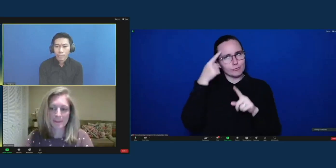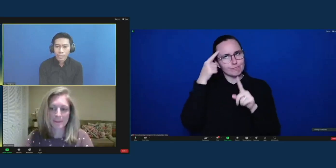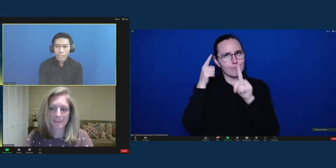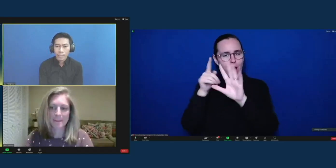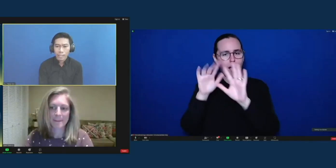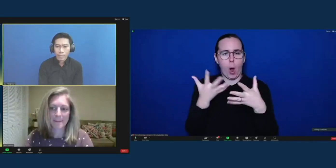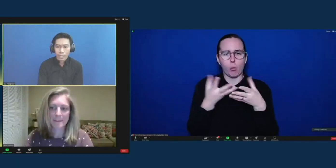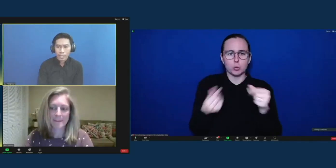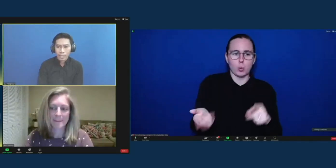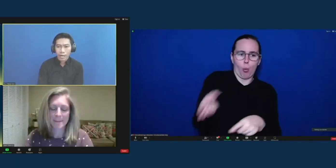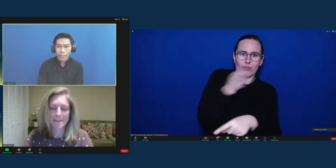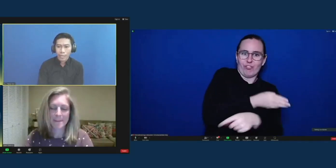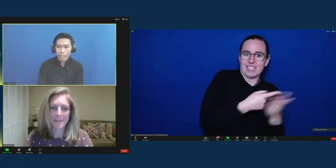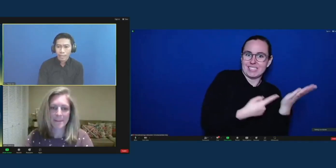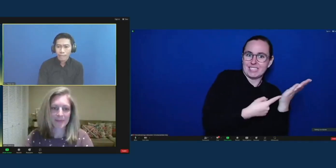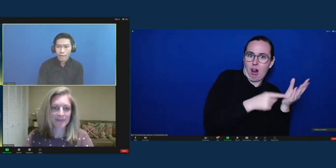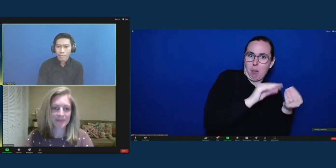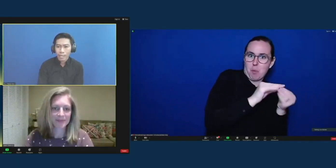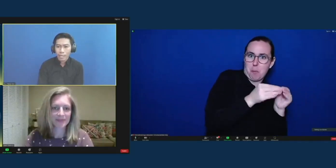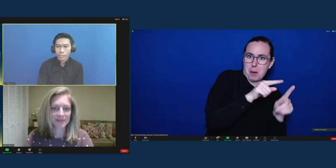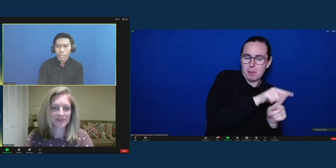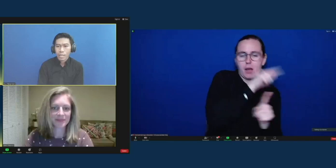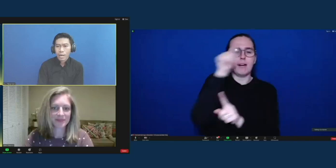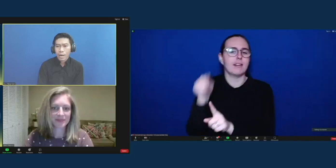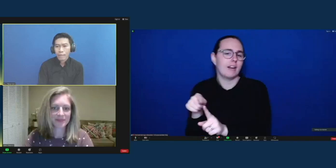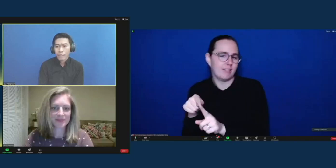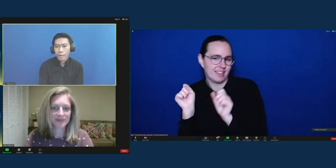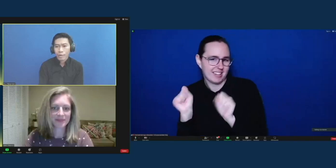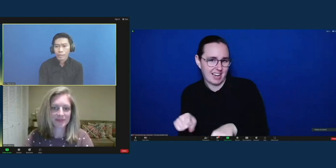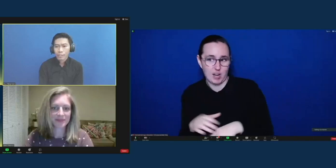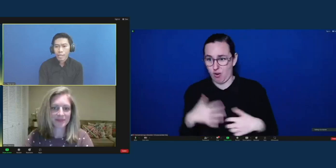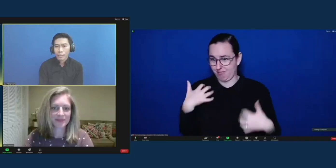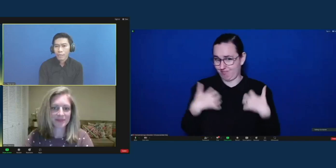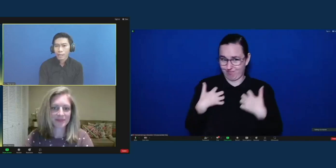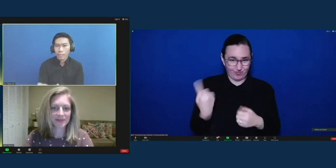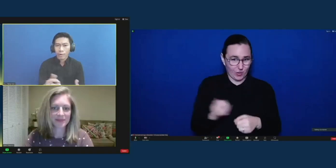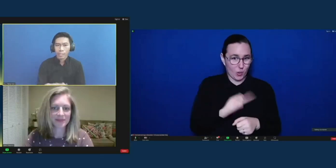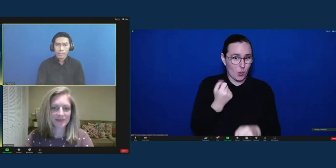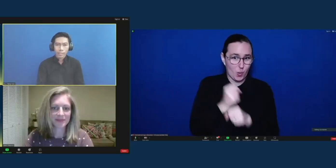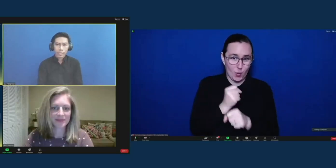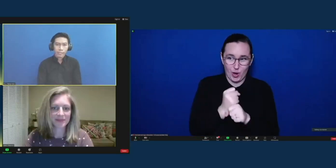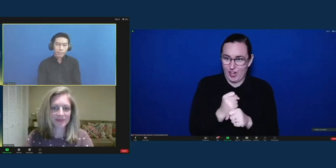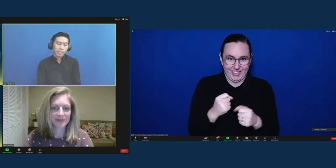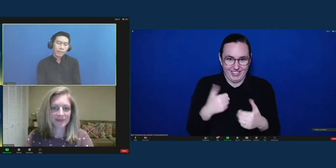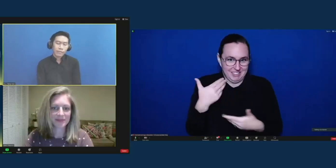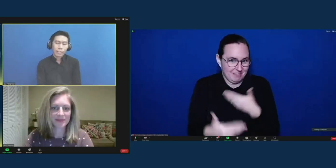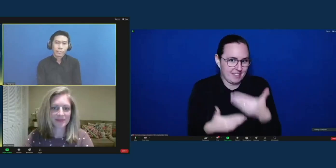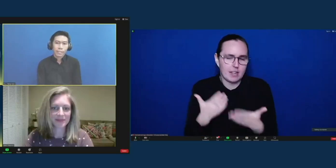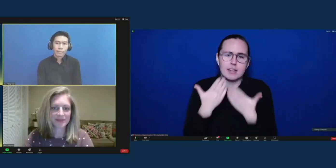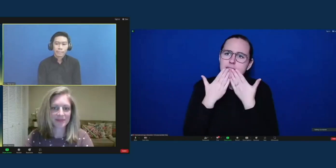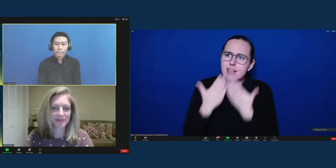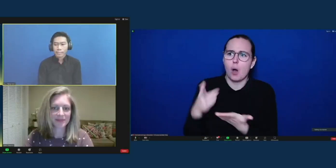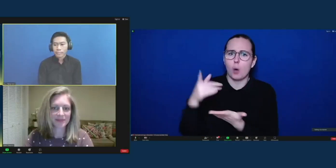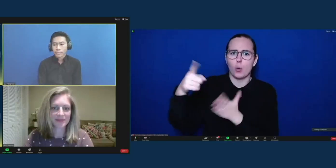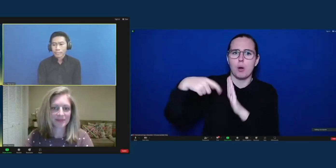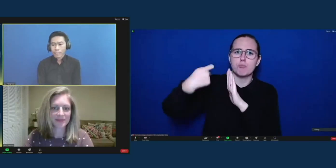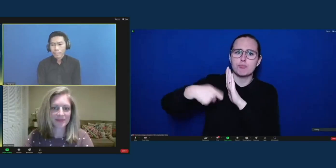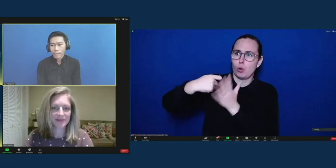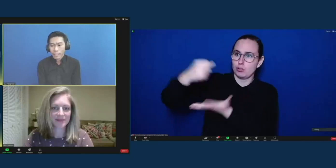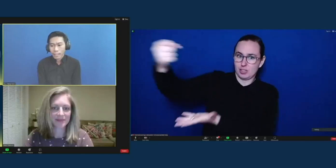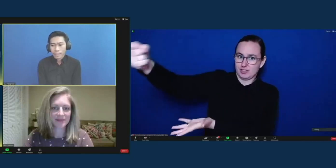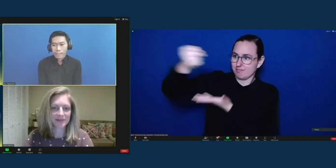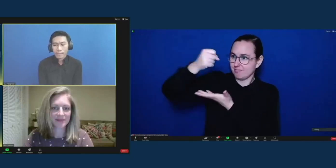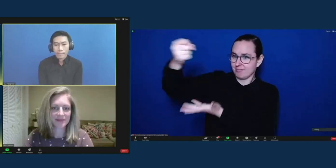from the team, and with the ACR, we thank them very much for trying to develop all these materials for the deaf children.